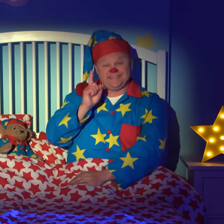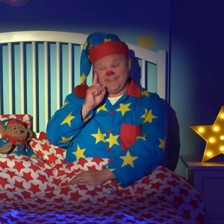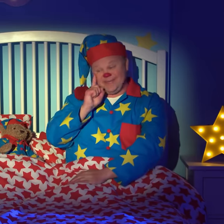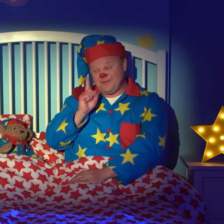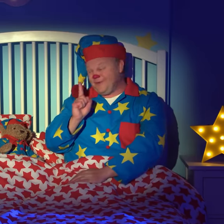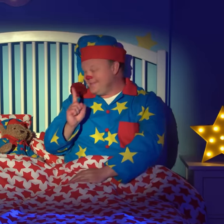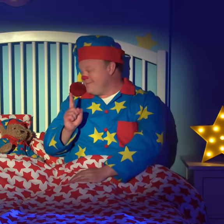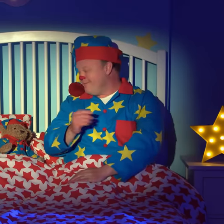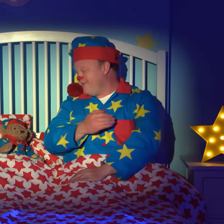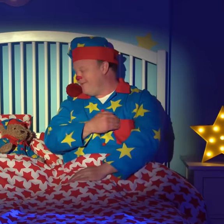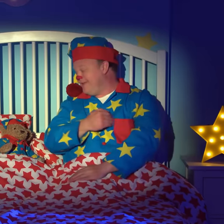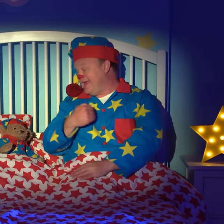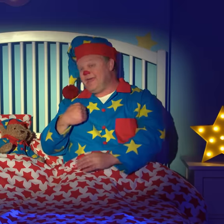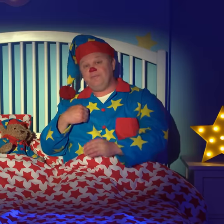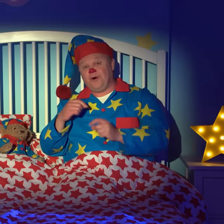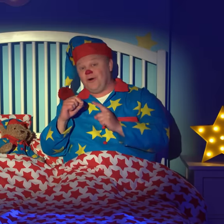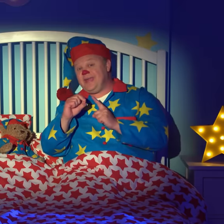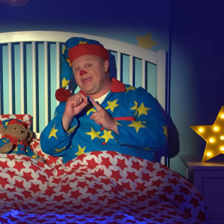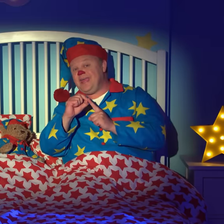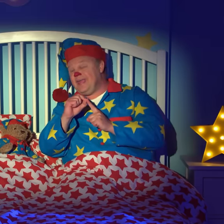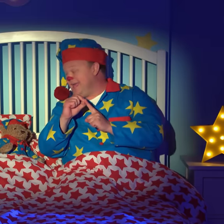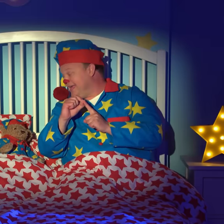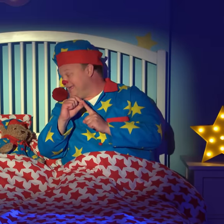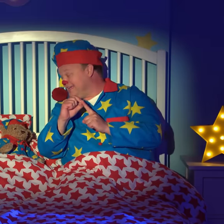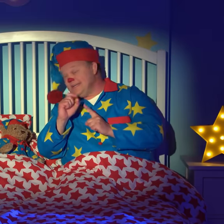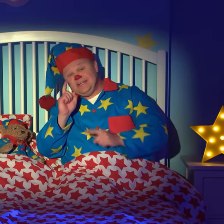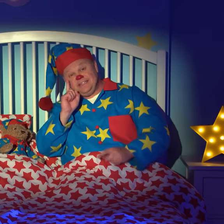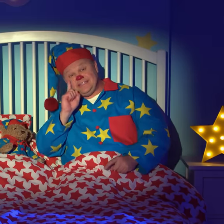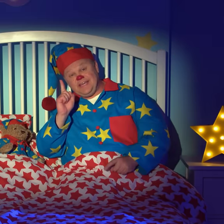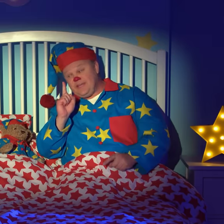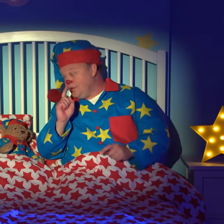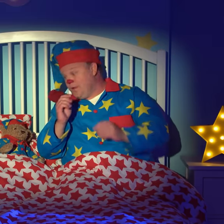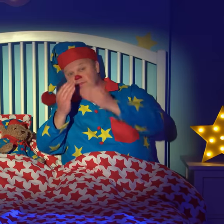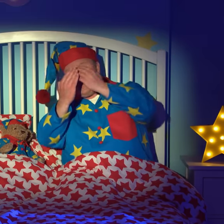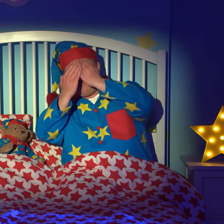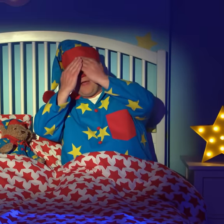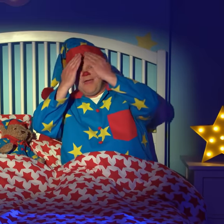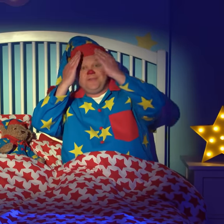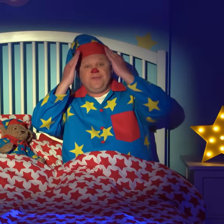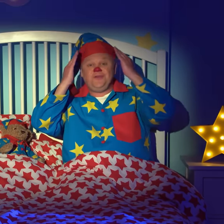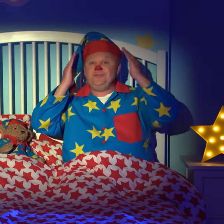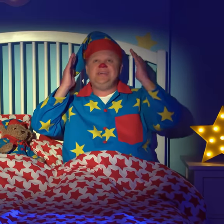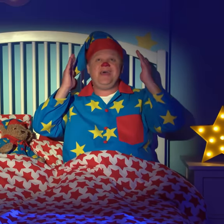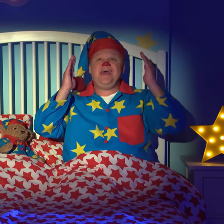See you in the morning, Polly. See you in the brand new